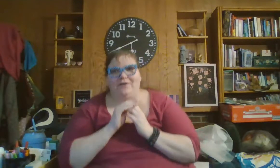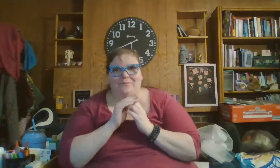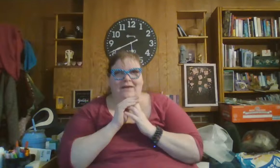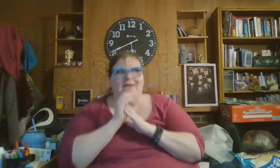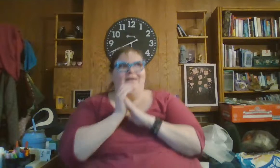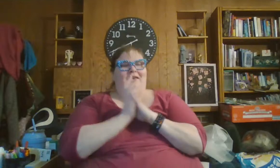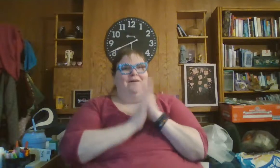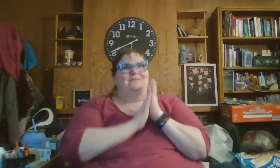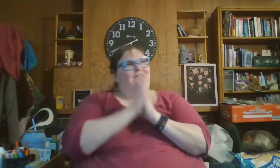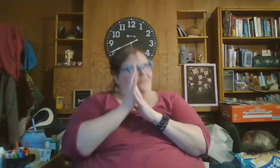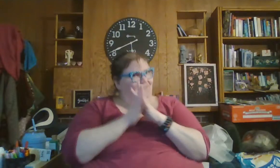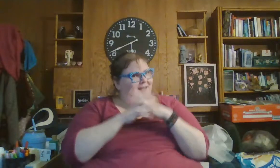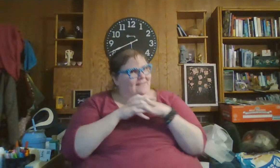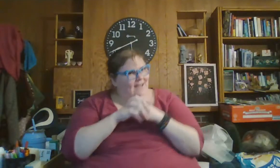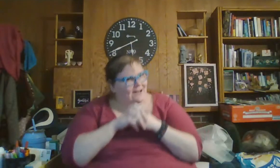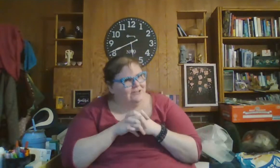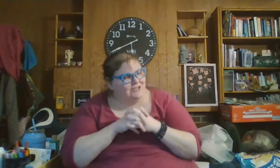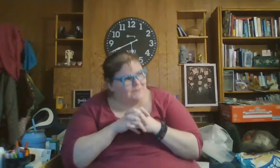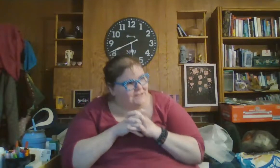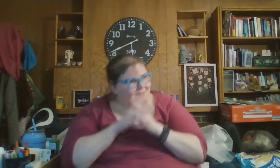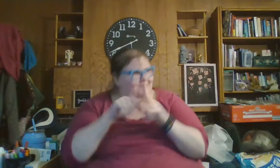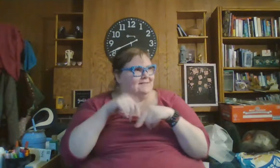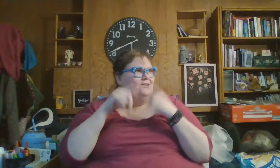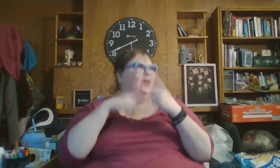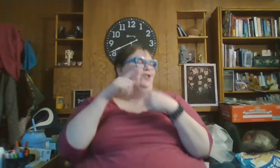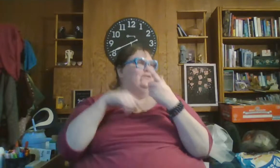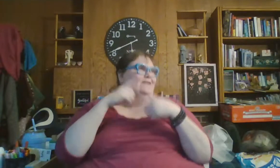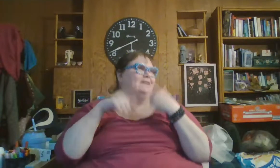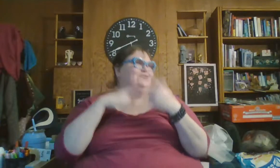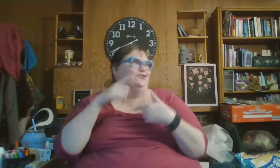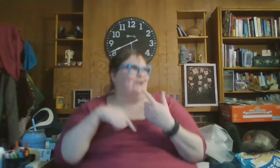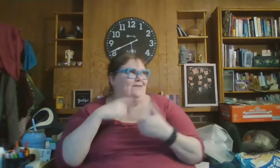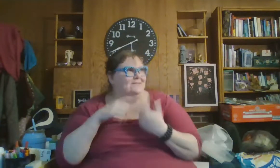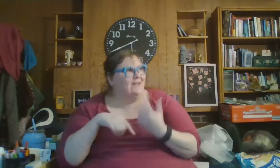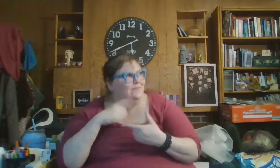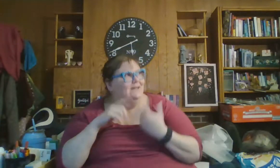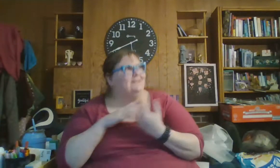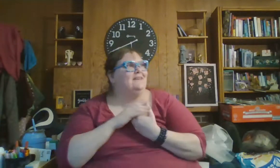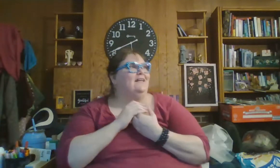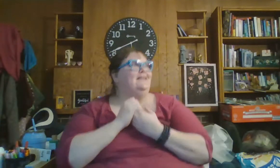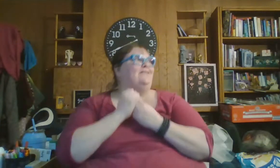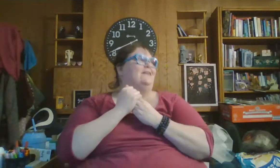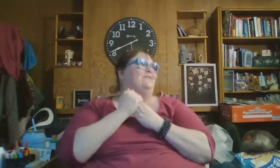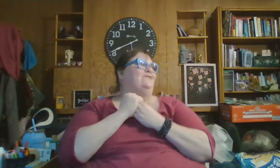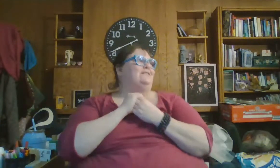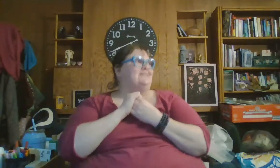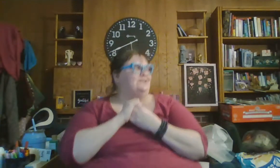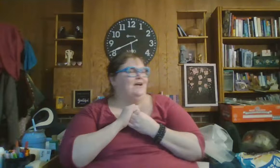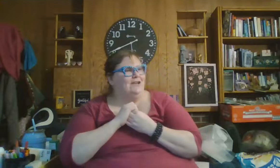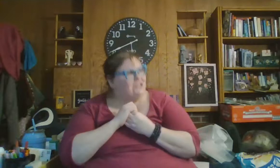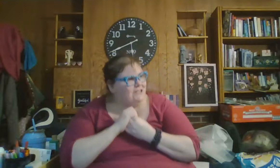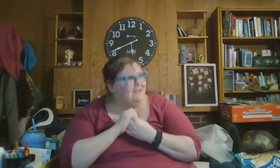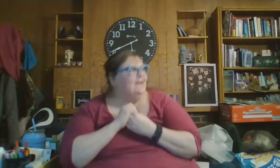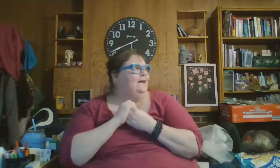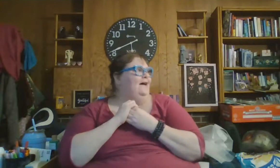I'm loving the energy burst and all of the extra crafting I'm getting done now that I have all this extra energy.